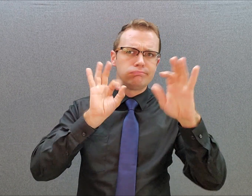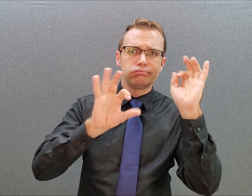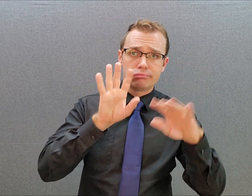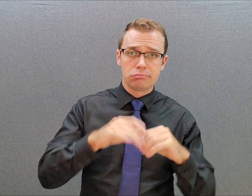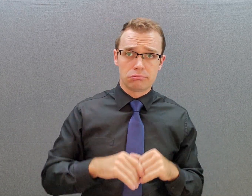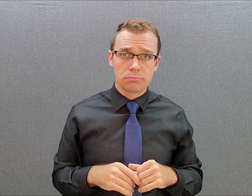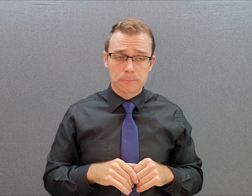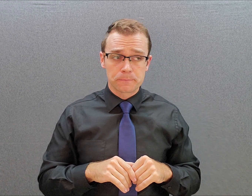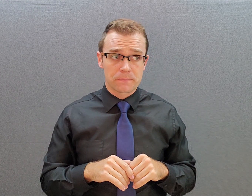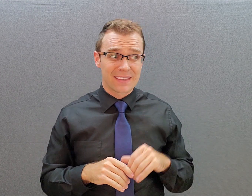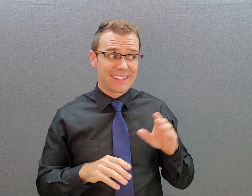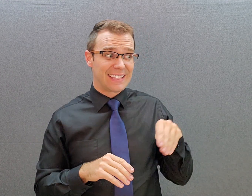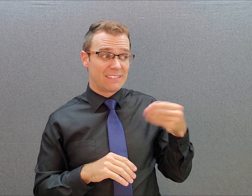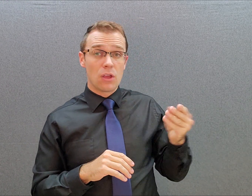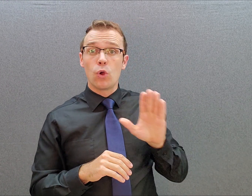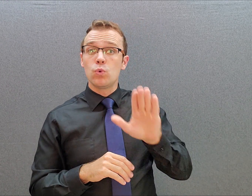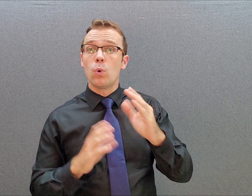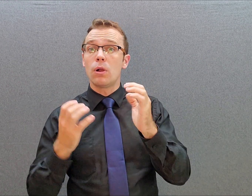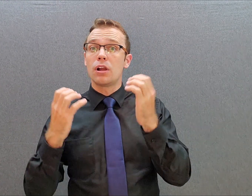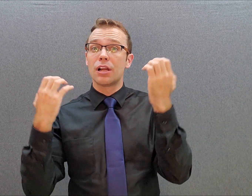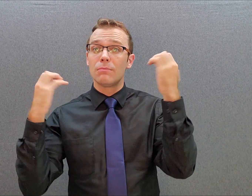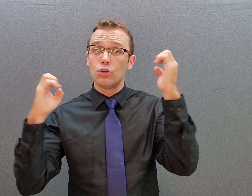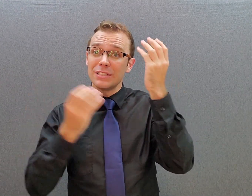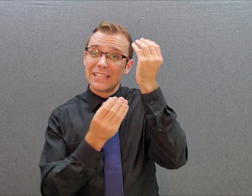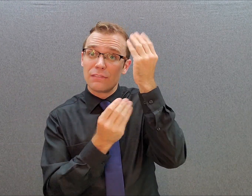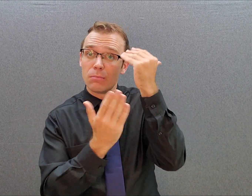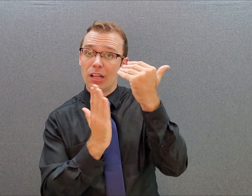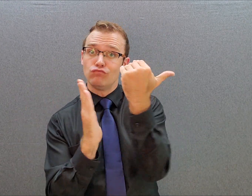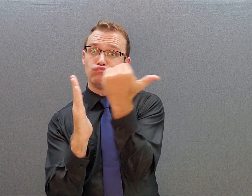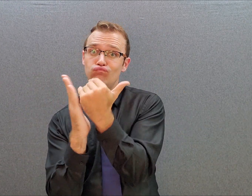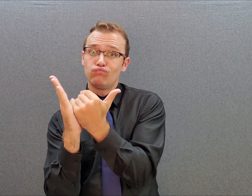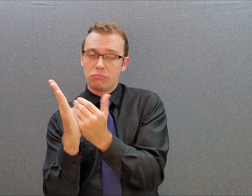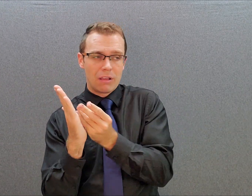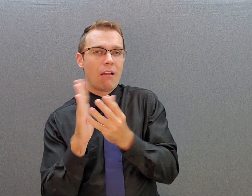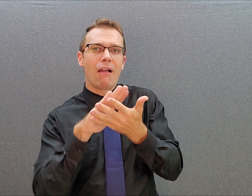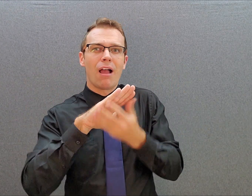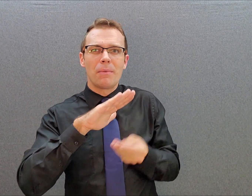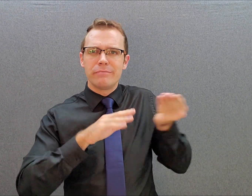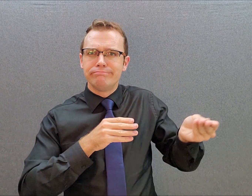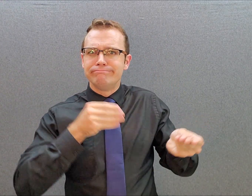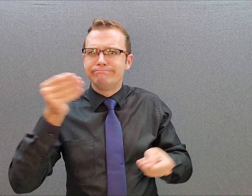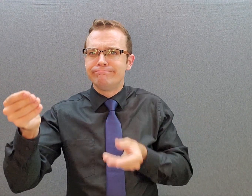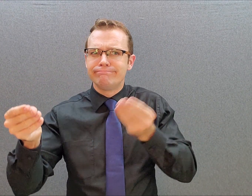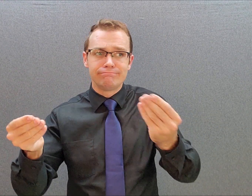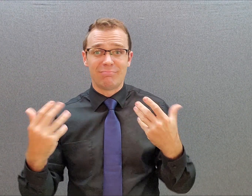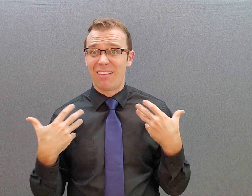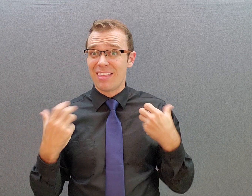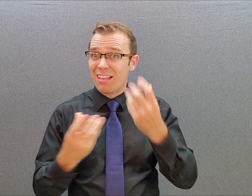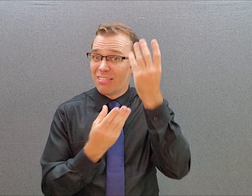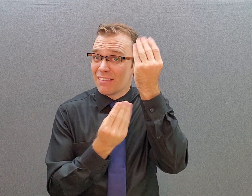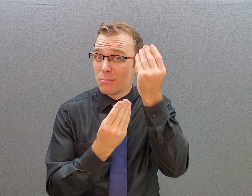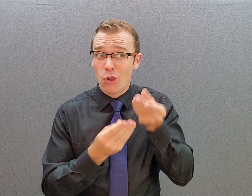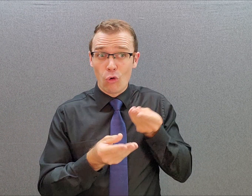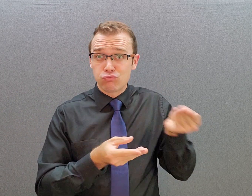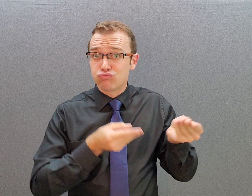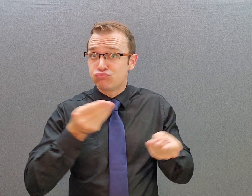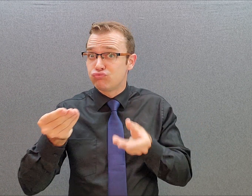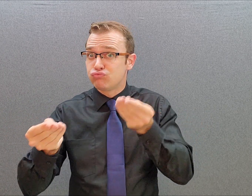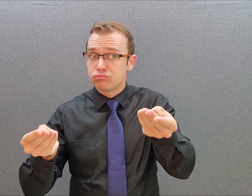your network members copies of your emergency information list, medical information list,